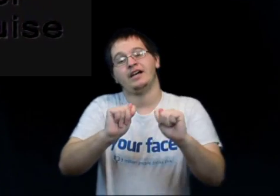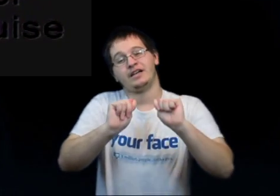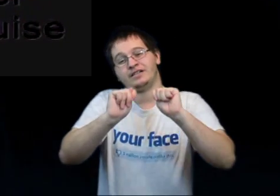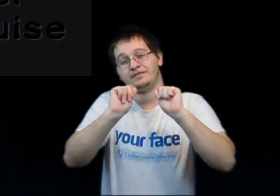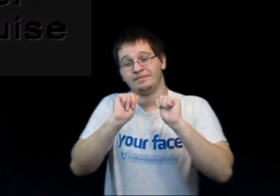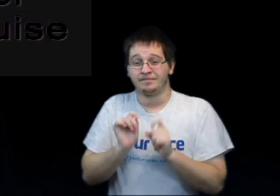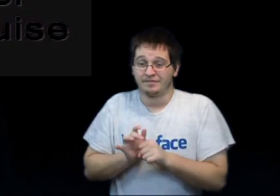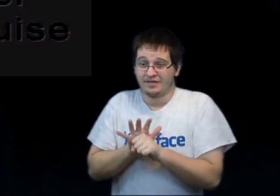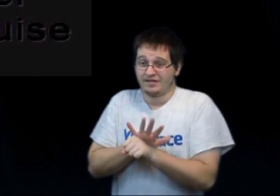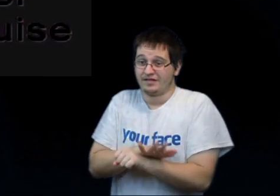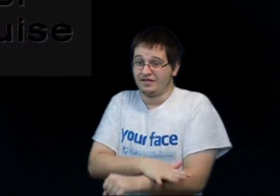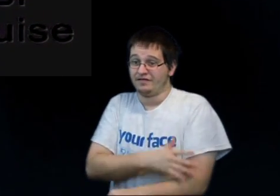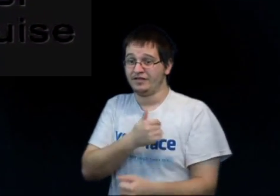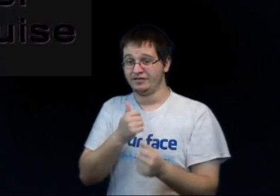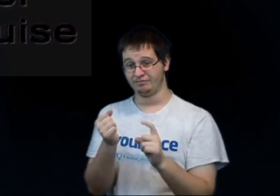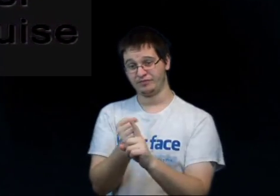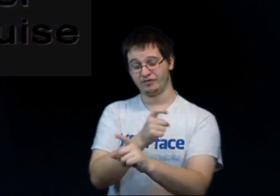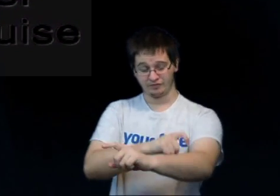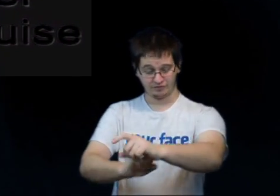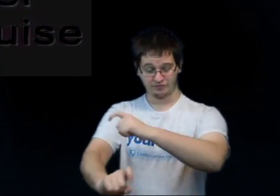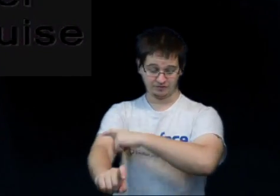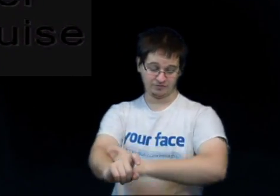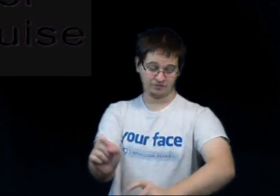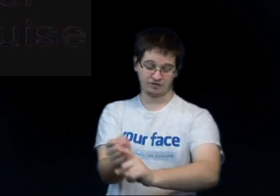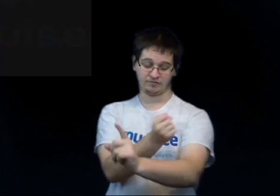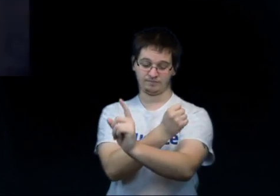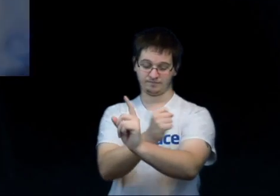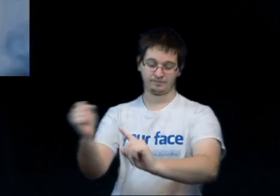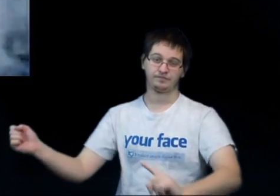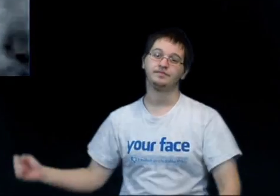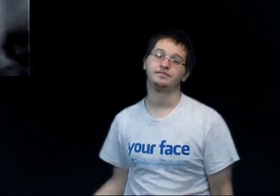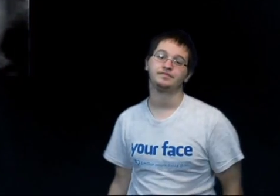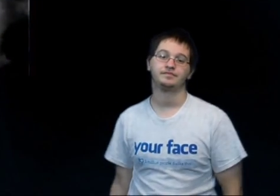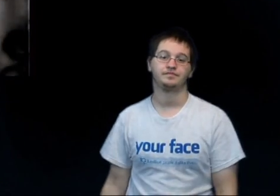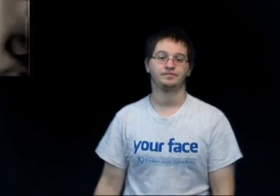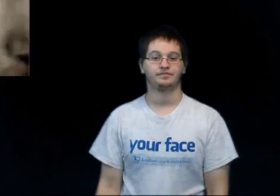she tries tries To cover every bruise